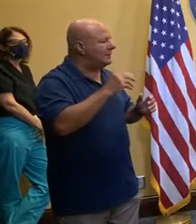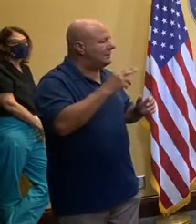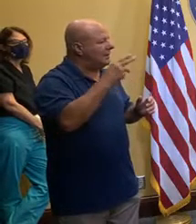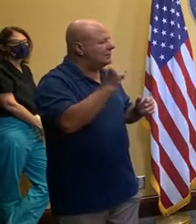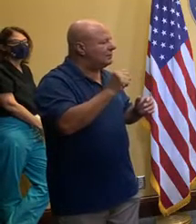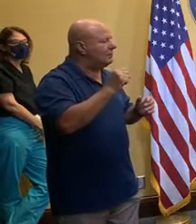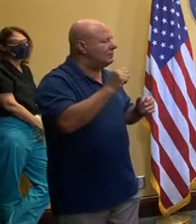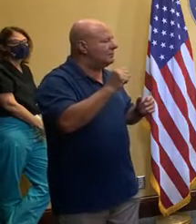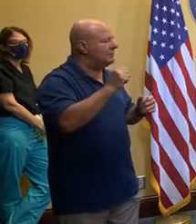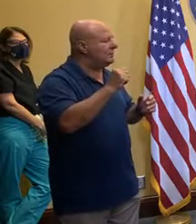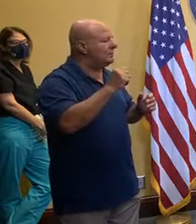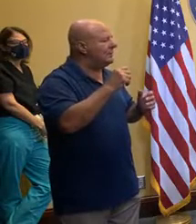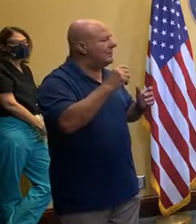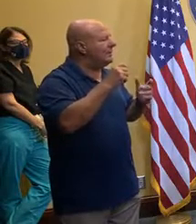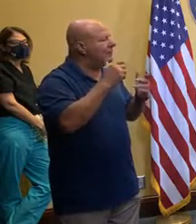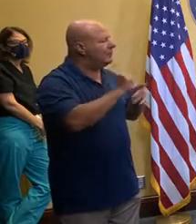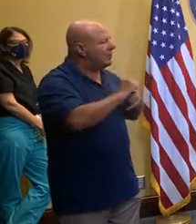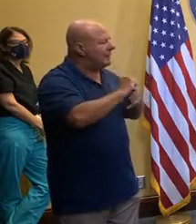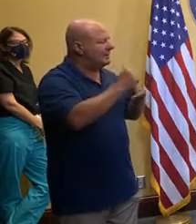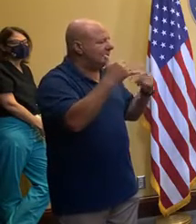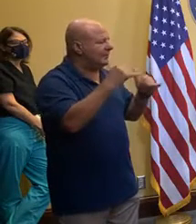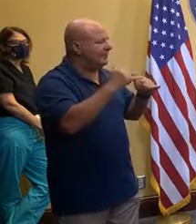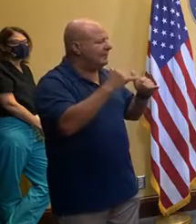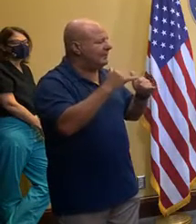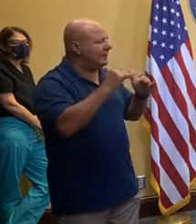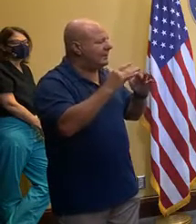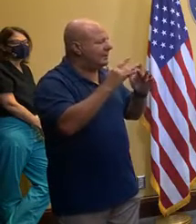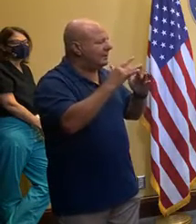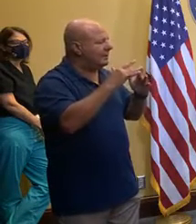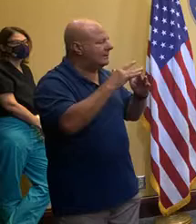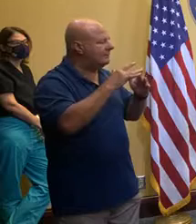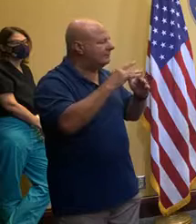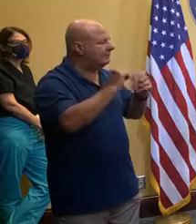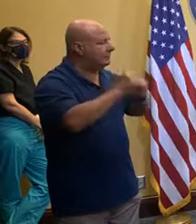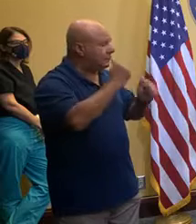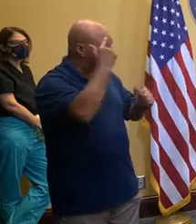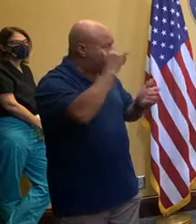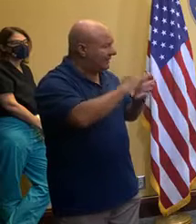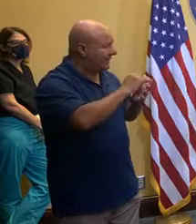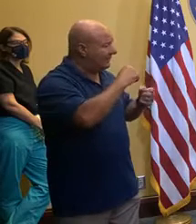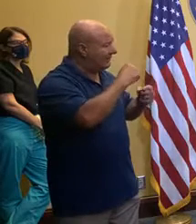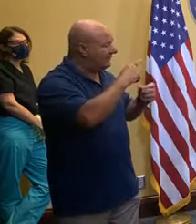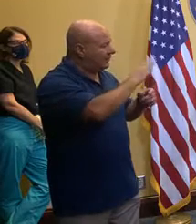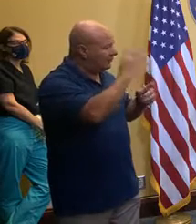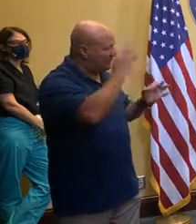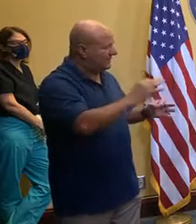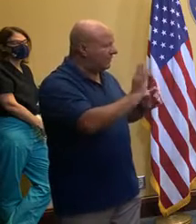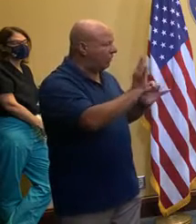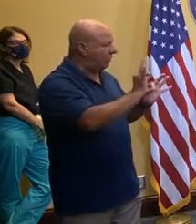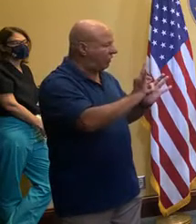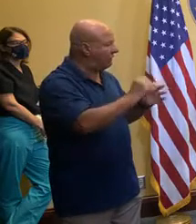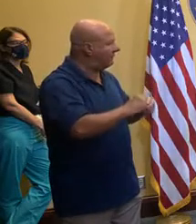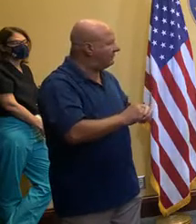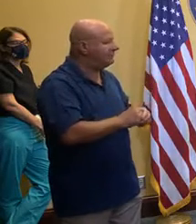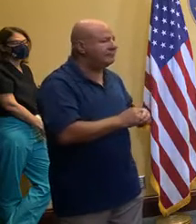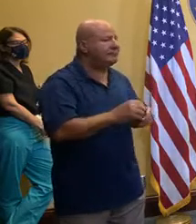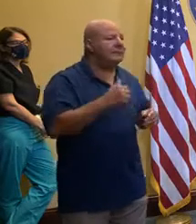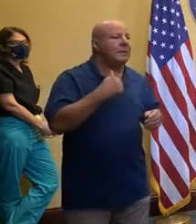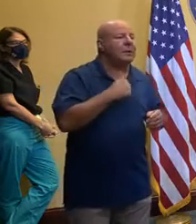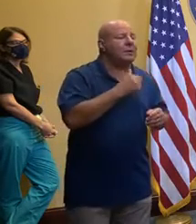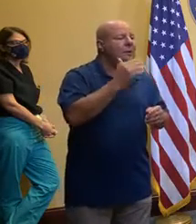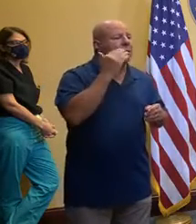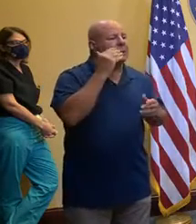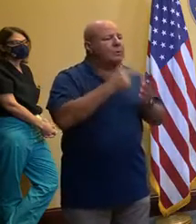and play contact sports. Do you think that undermines your decision for right now to stay in phase 2? Well, we know what will